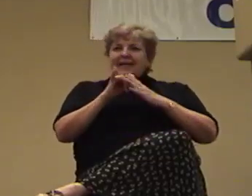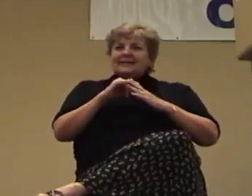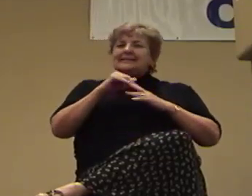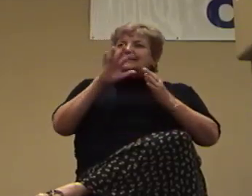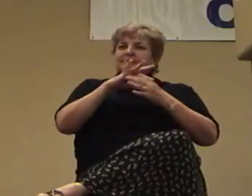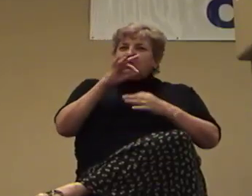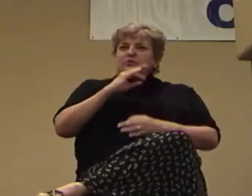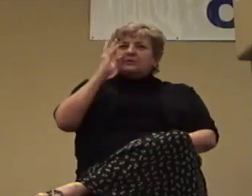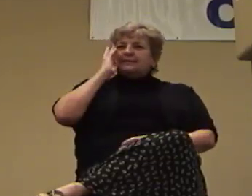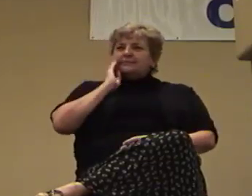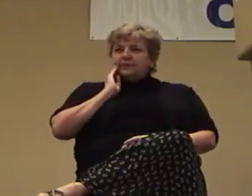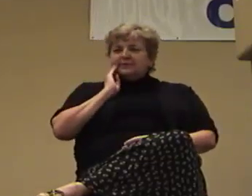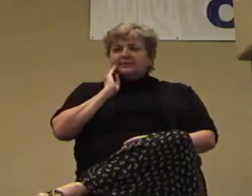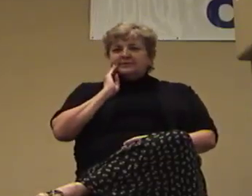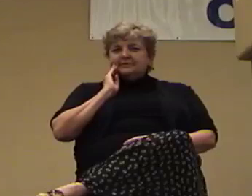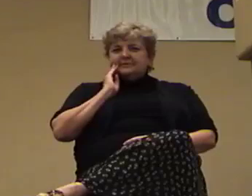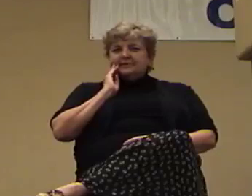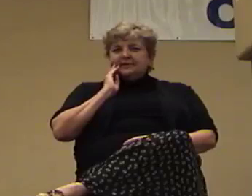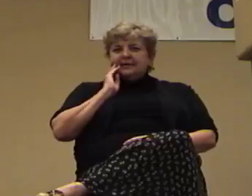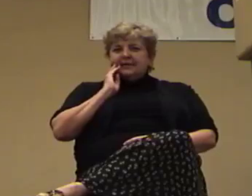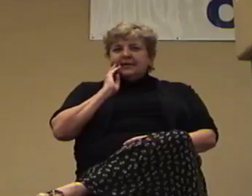experience. This is a journey you must not miss, but